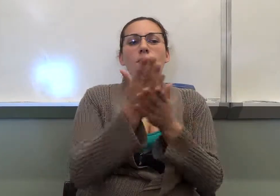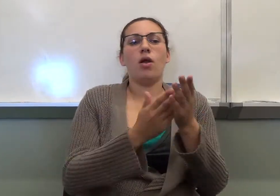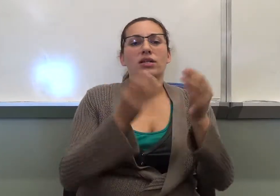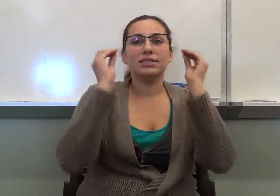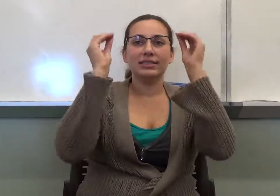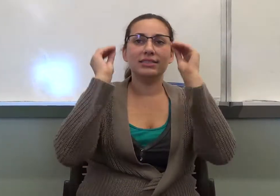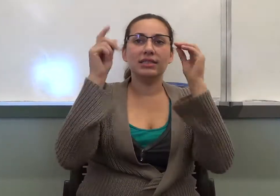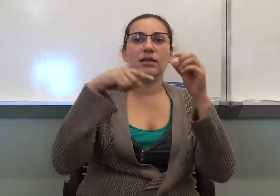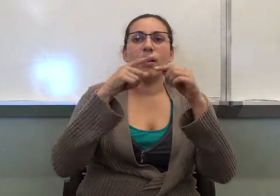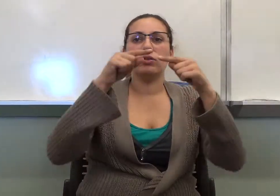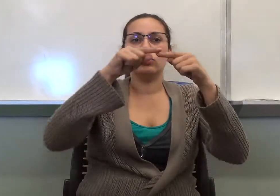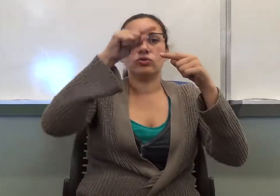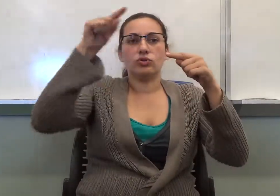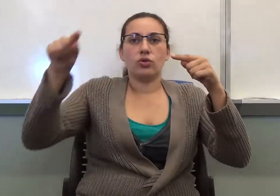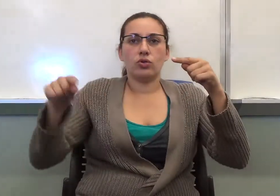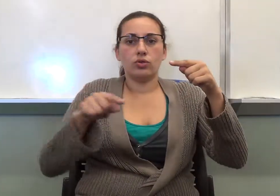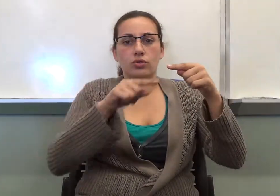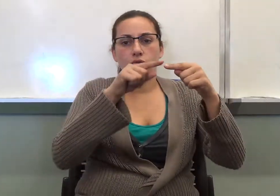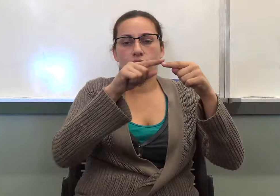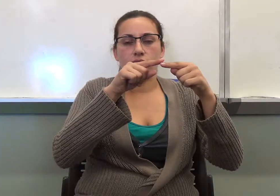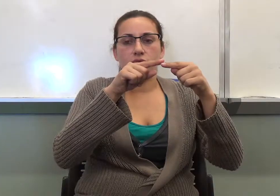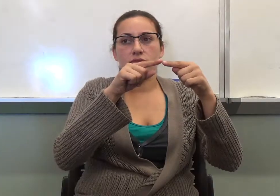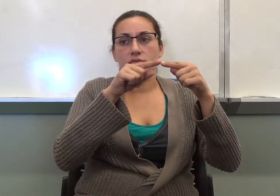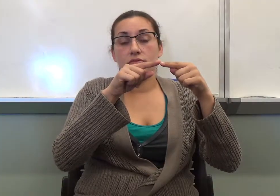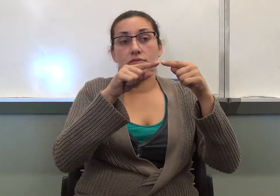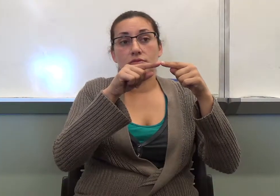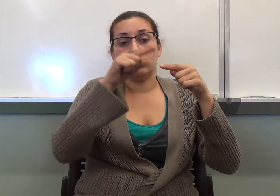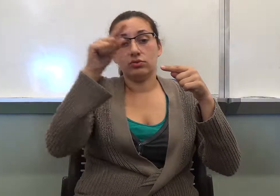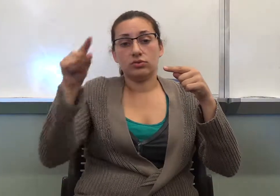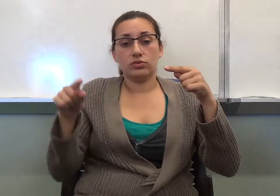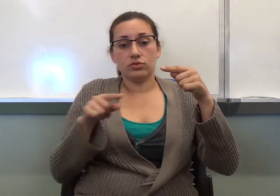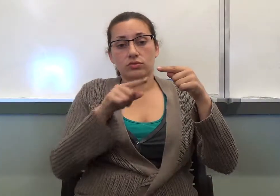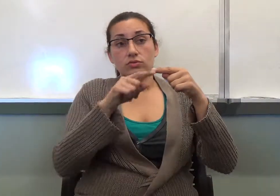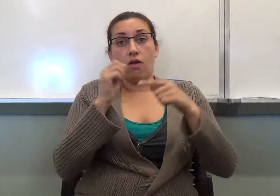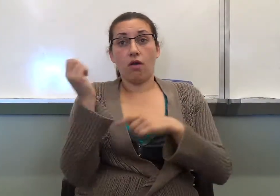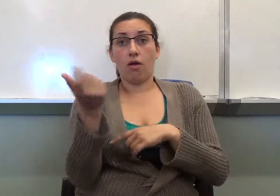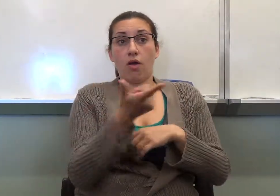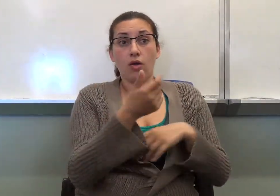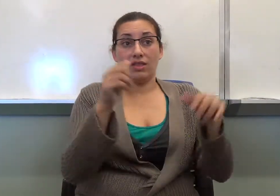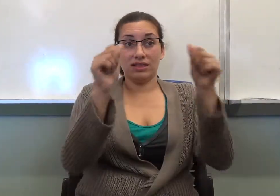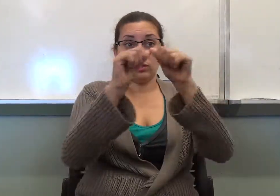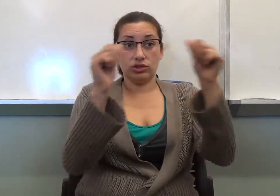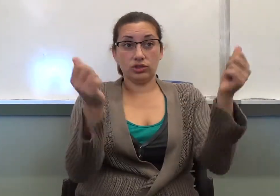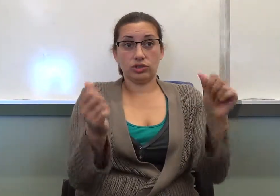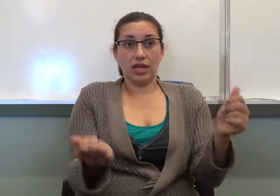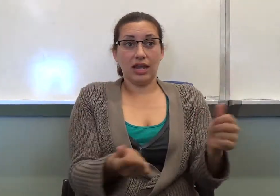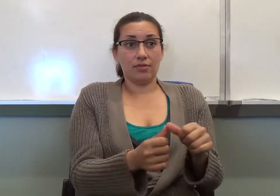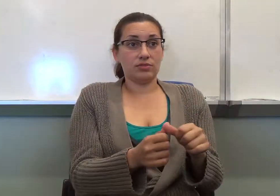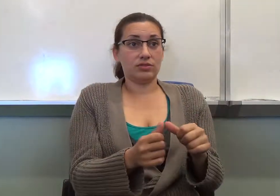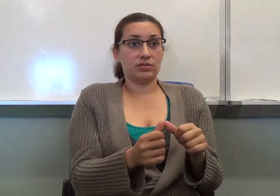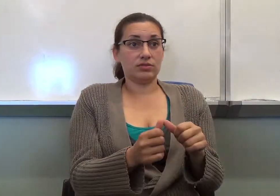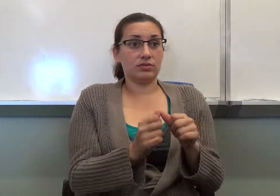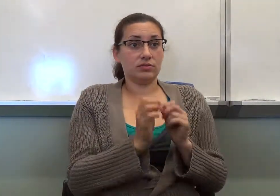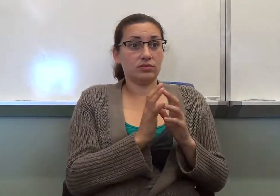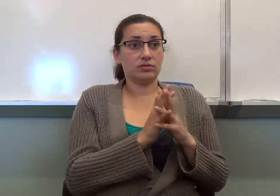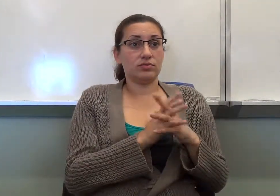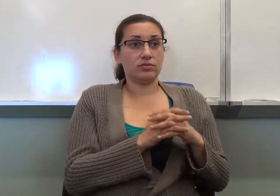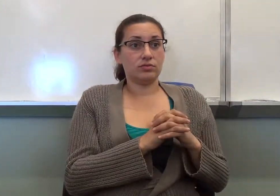Now, of course, there's some different definitions. Of all the shapes that we've talked about in geometry so far, there's only one you can